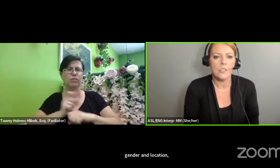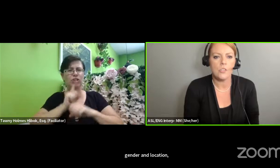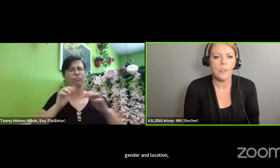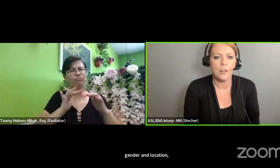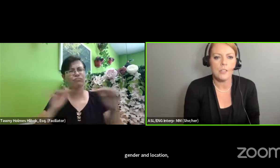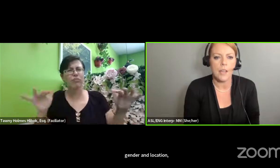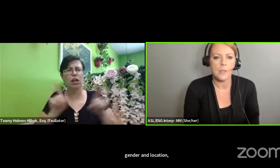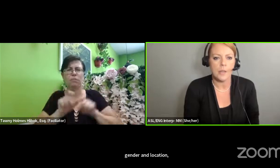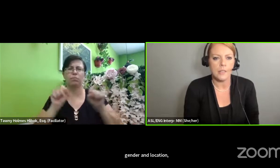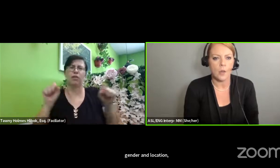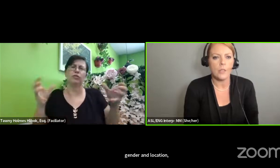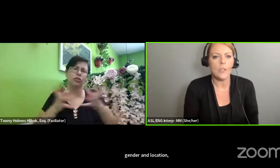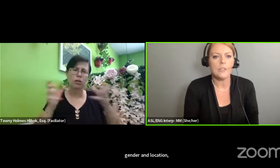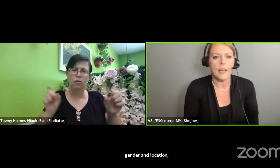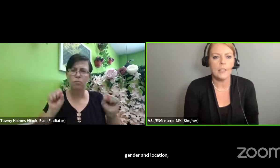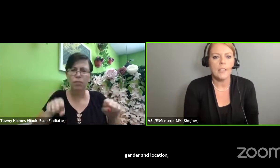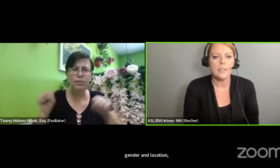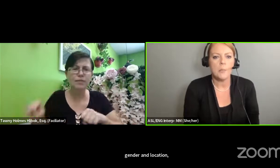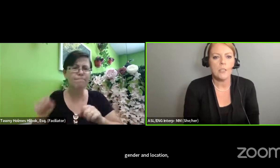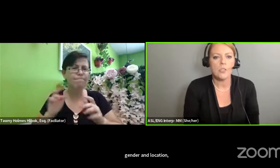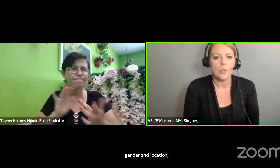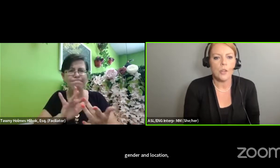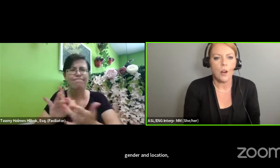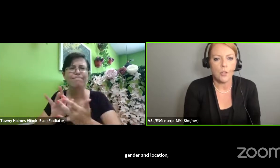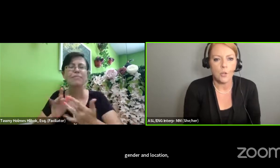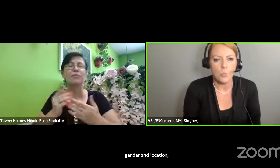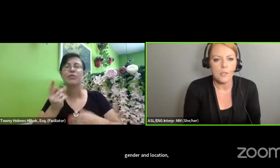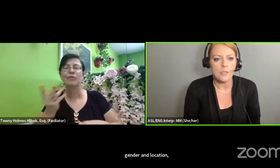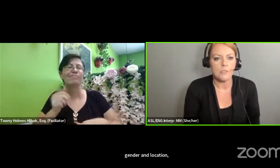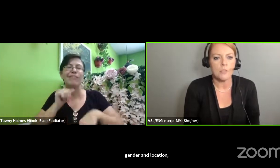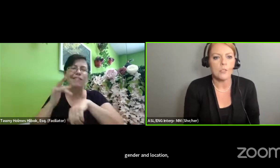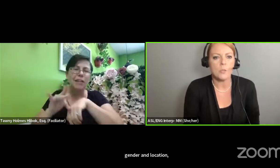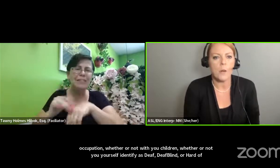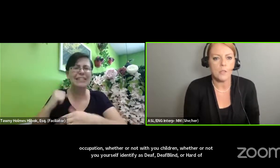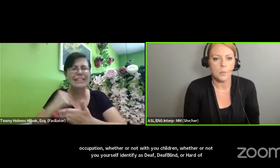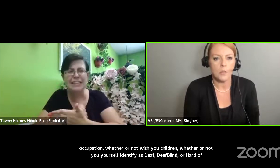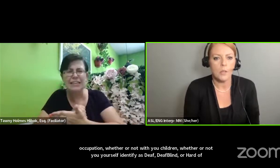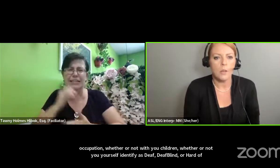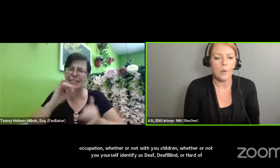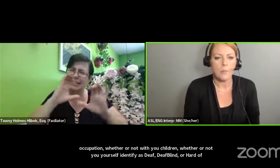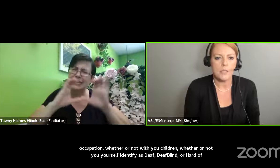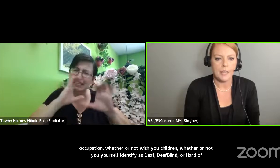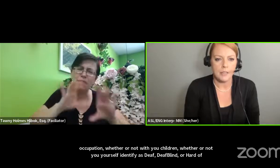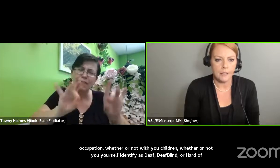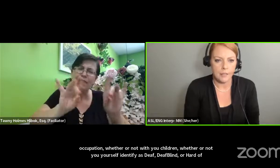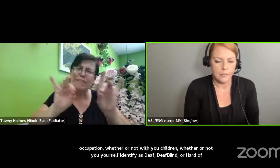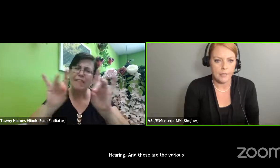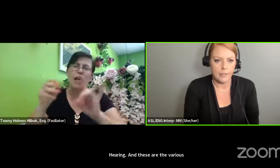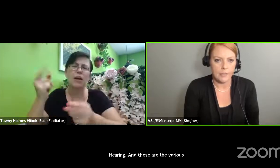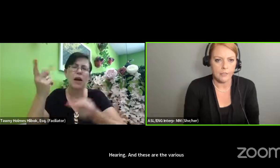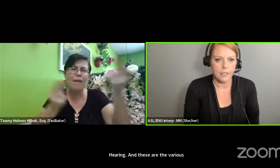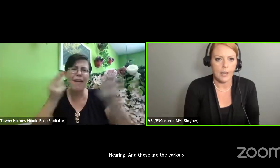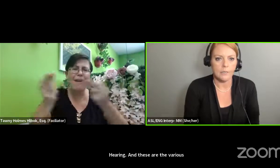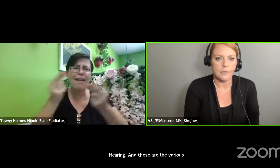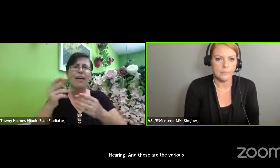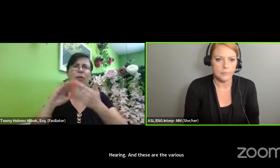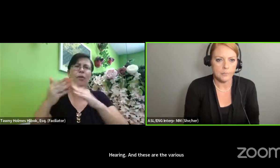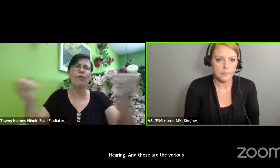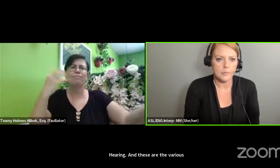And these are the various aspects that we looked at to make sure that our group was as diverse as possible, representing these